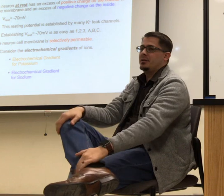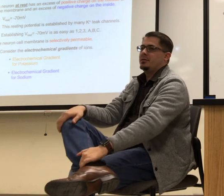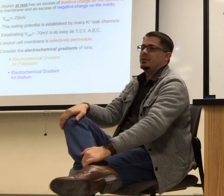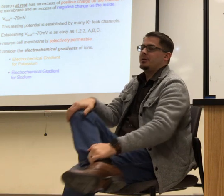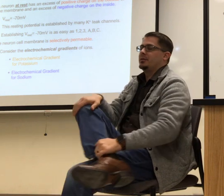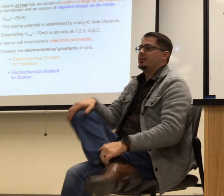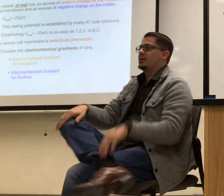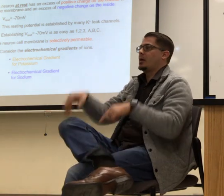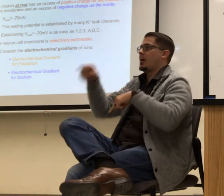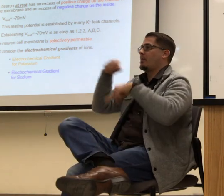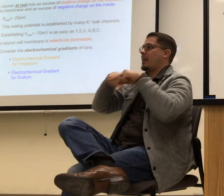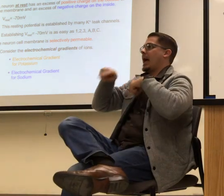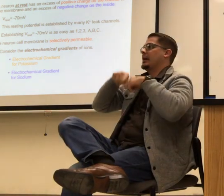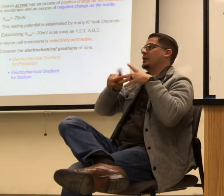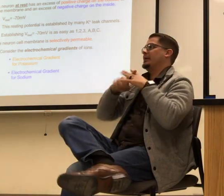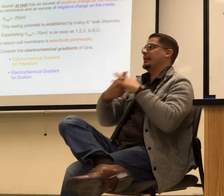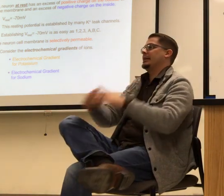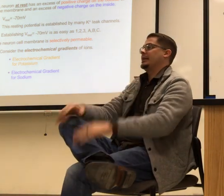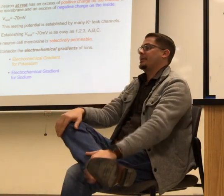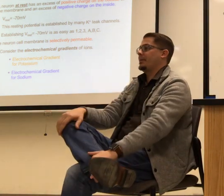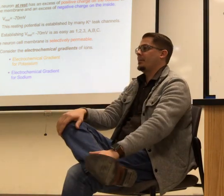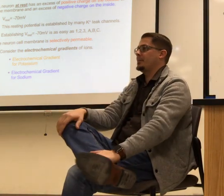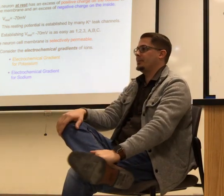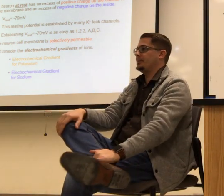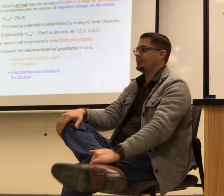Let's go back to the beginning.